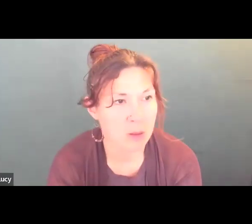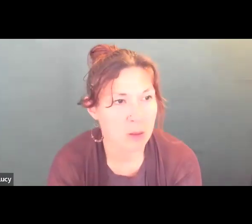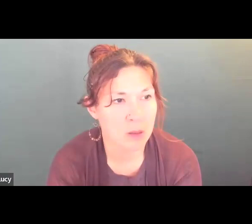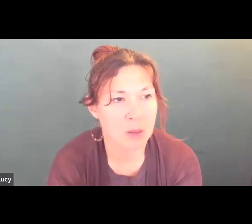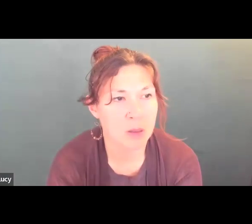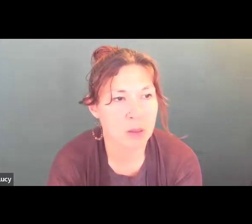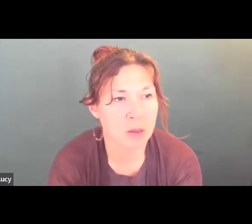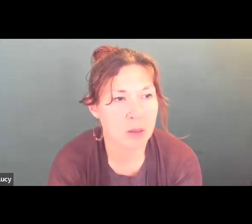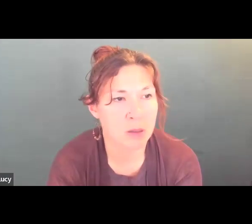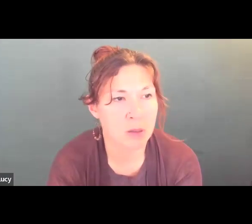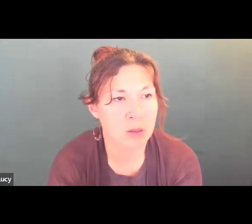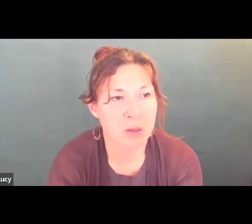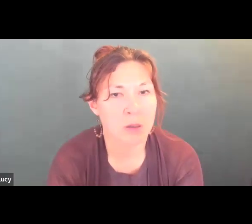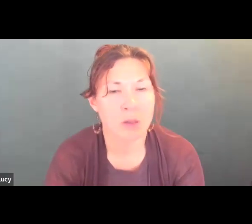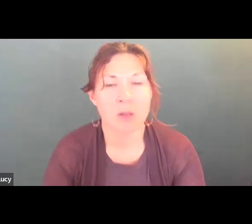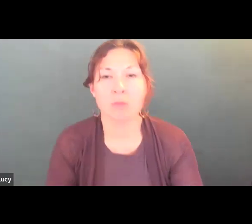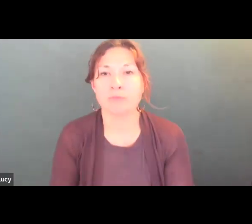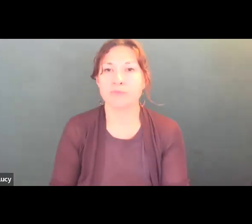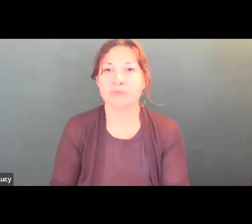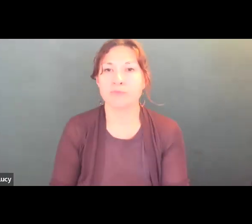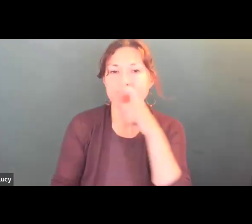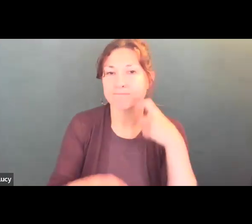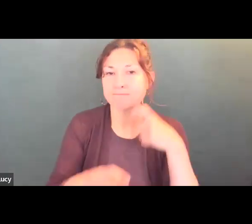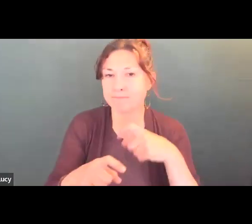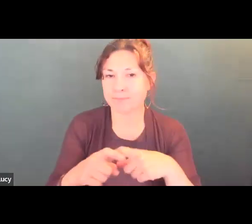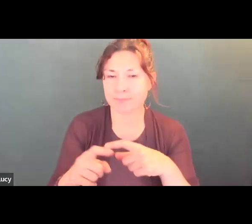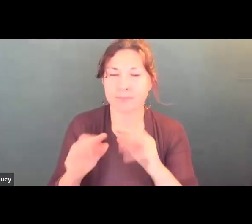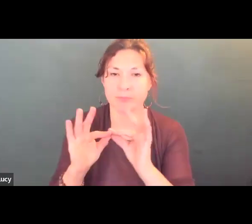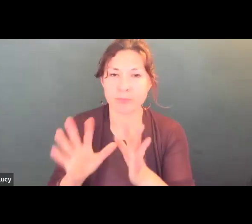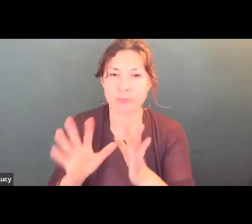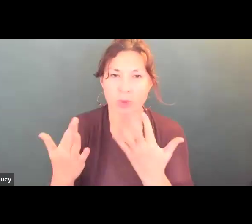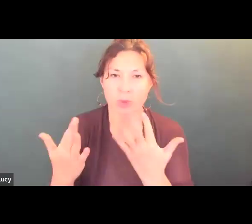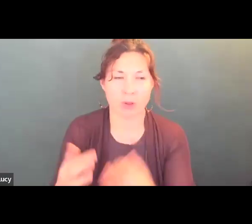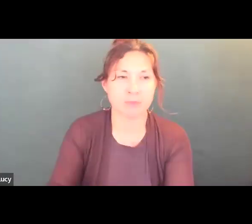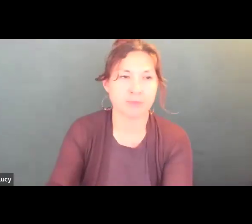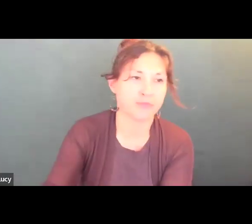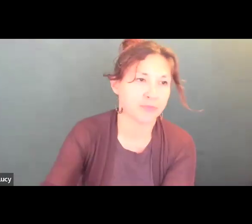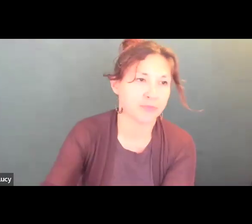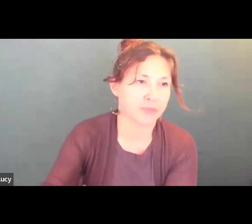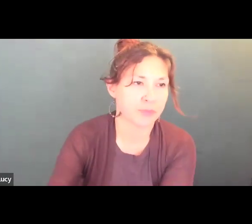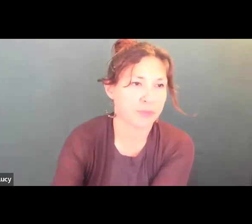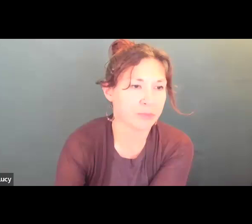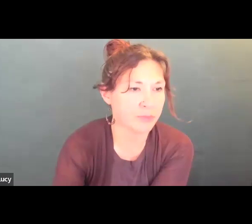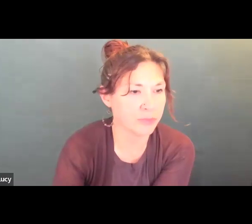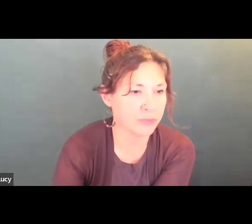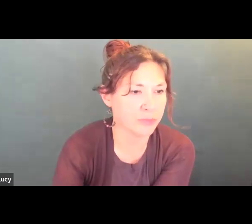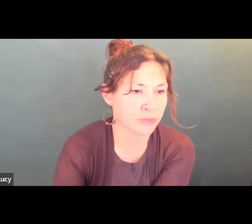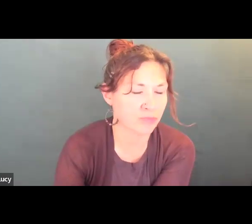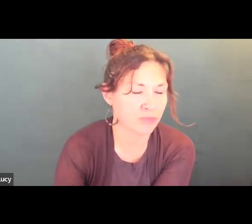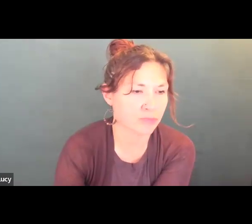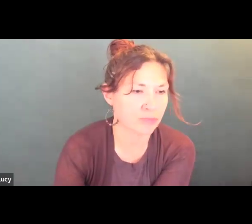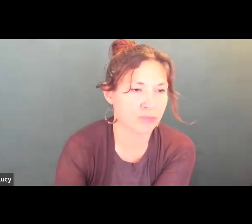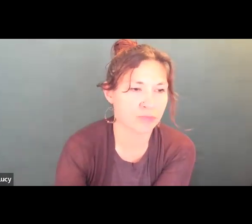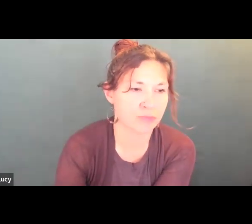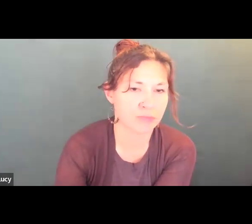Buenas noches, mi nombre es María Jiménez. Estoy aquí para hablarles de la renovación del Estadio